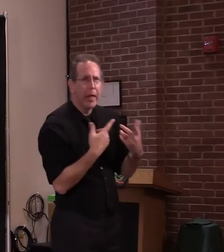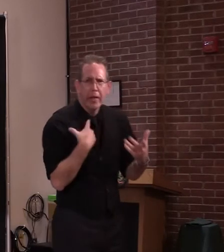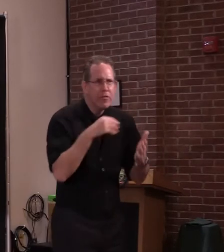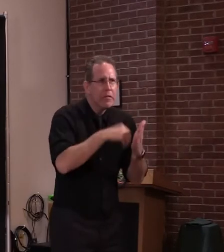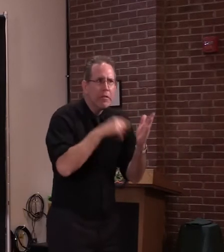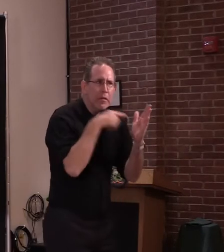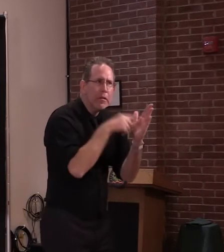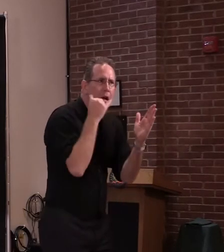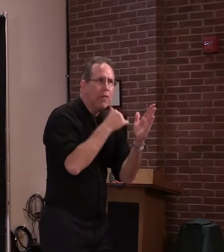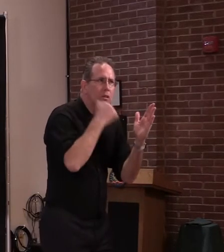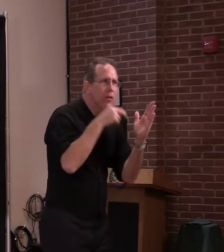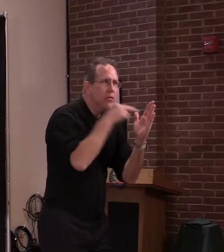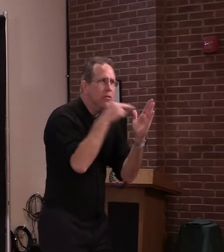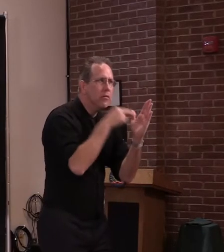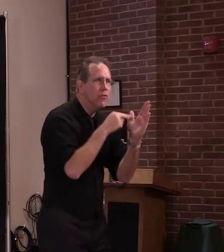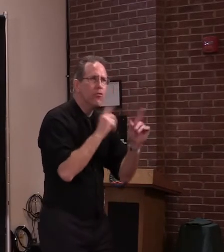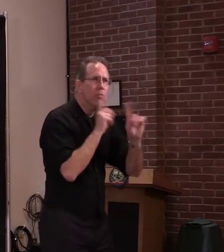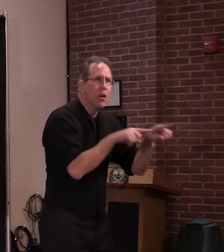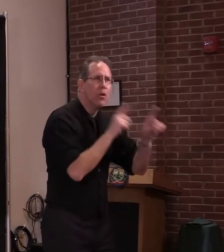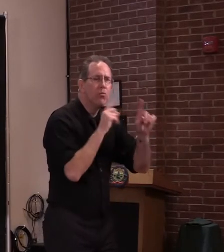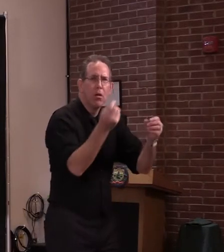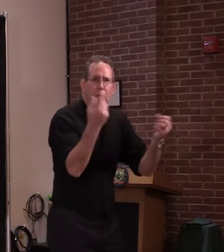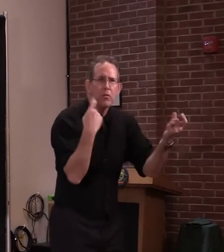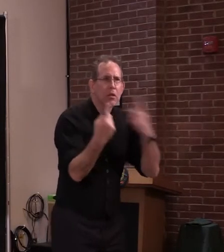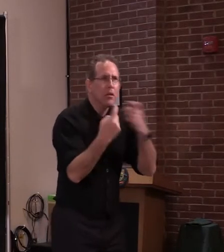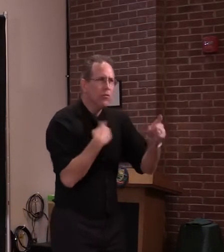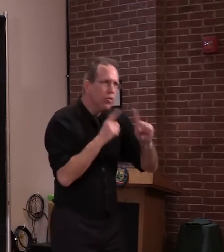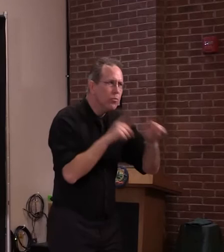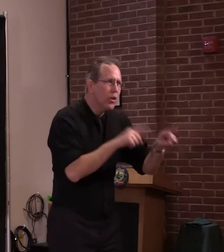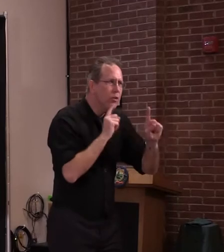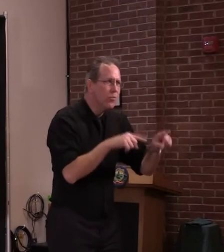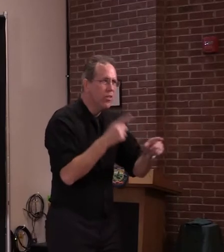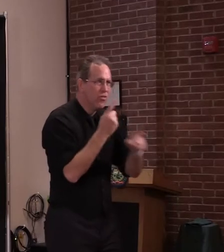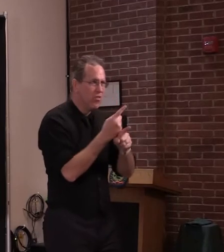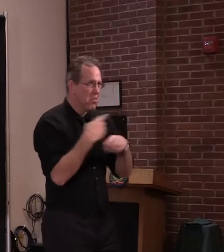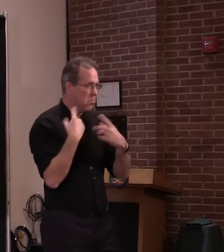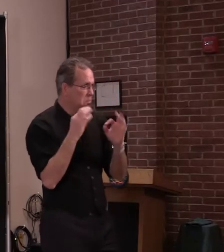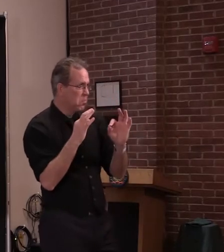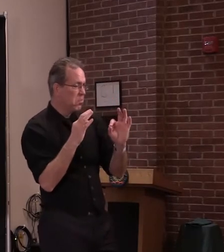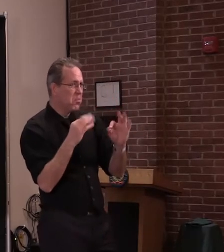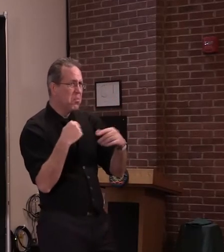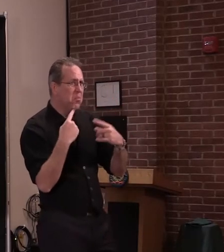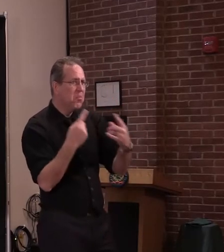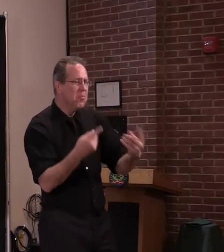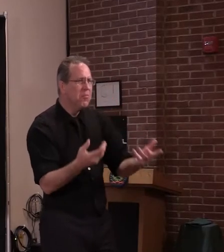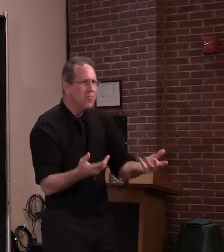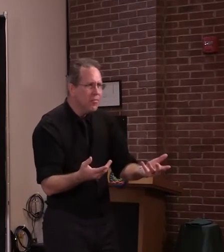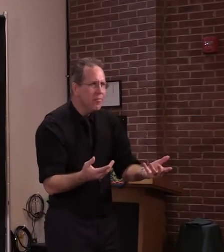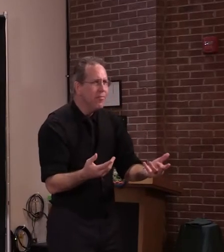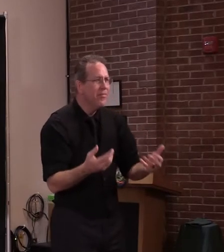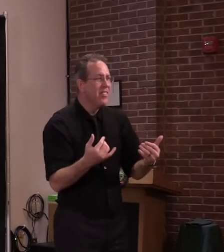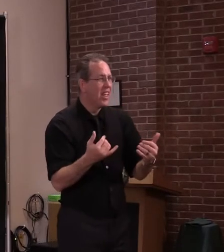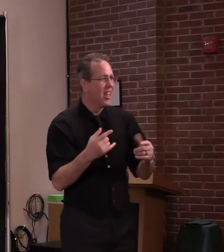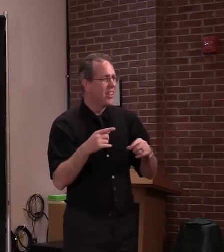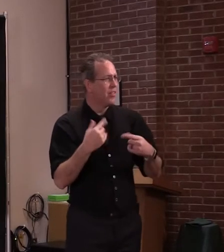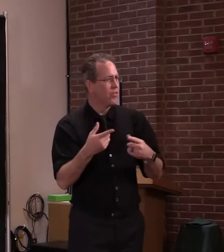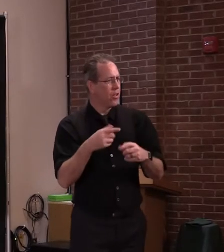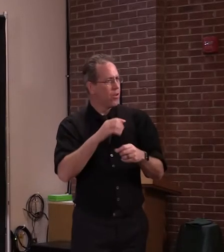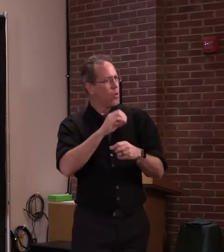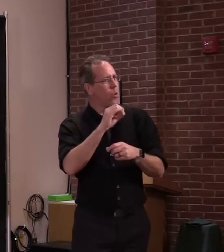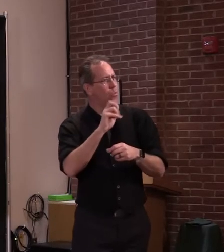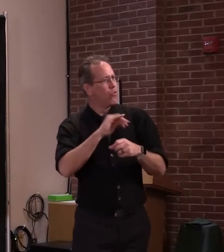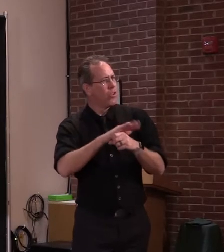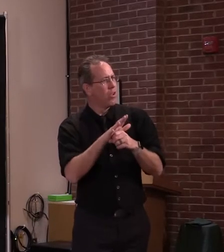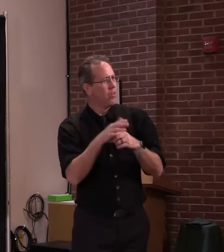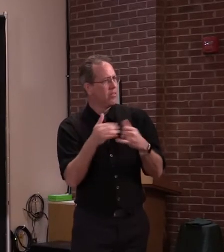throughout for the last almost 2 years now. We did the same with this Omicron.